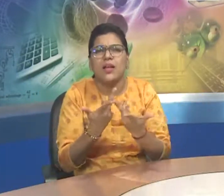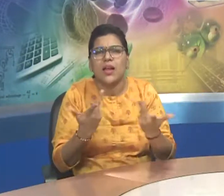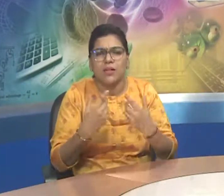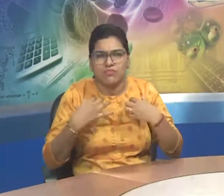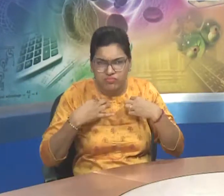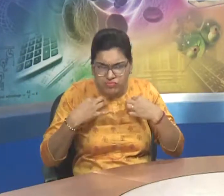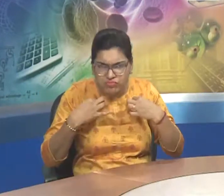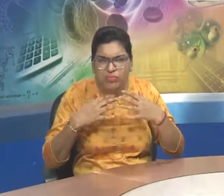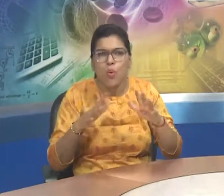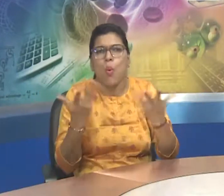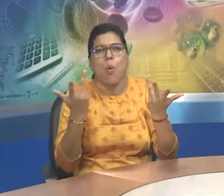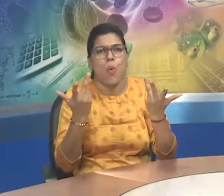Fourth,